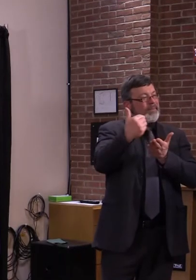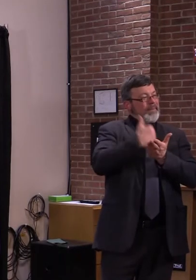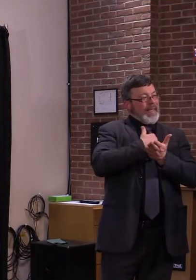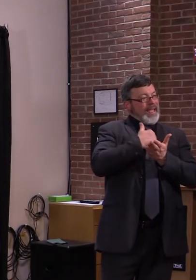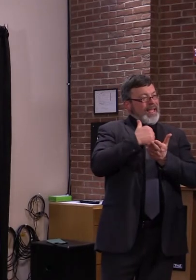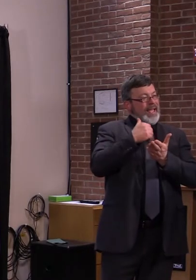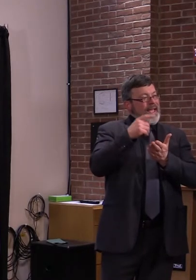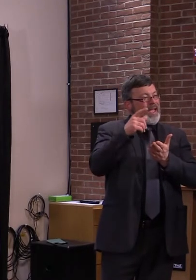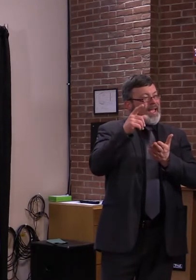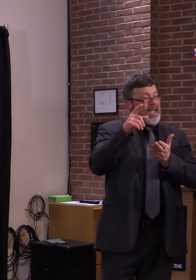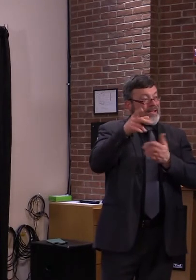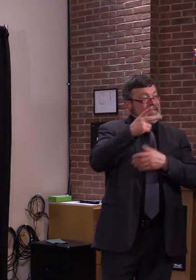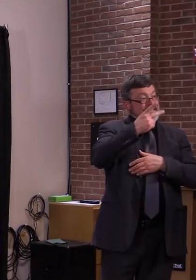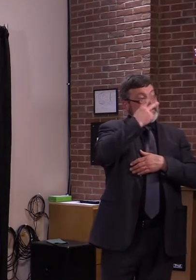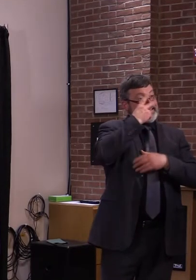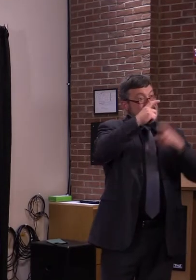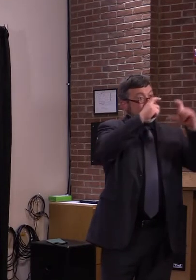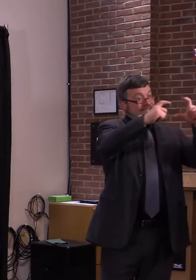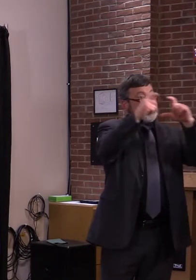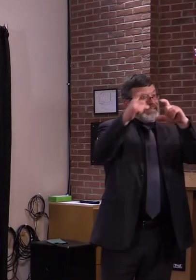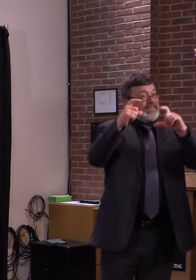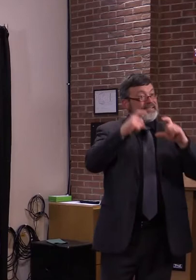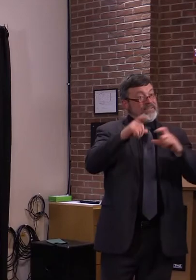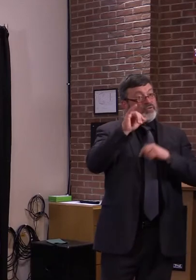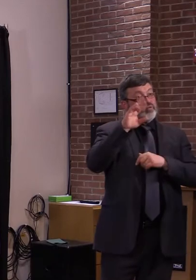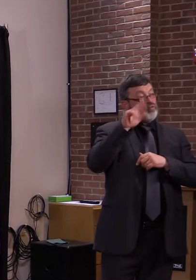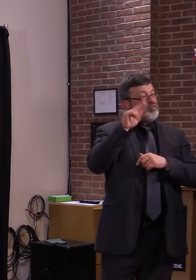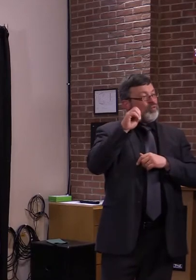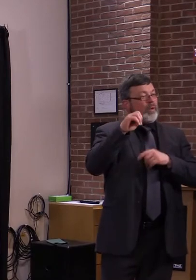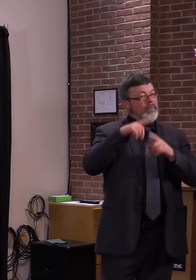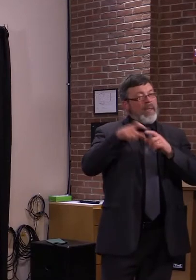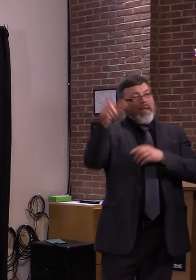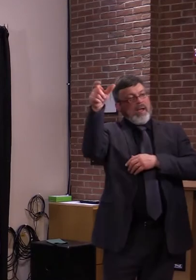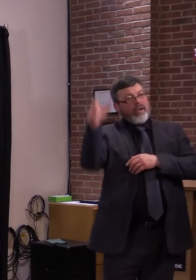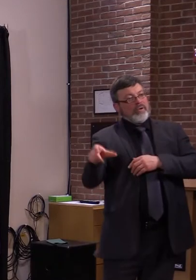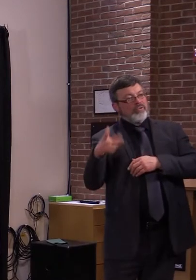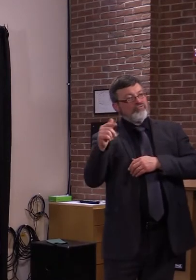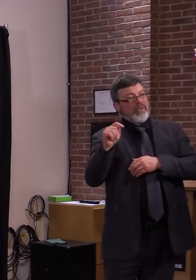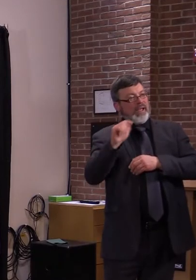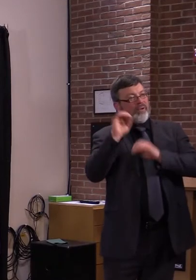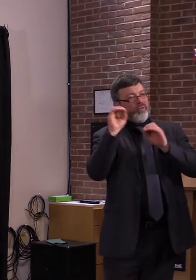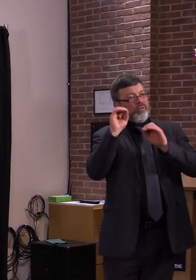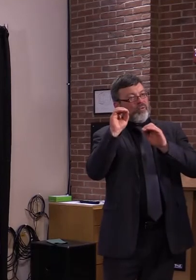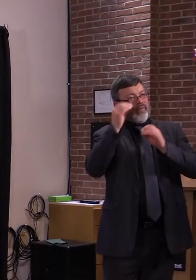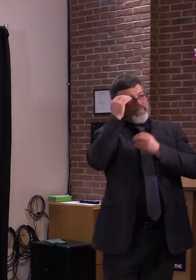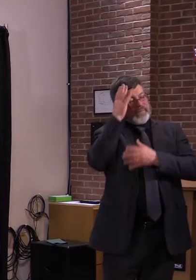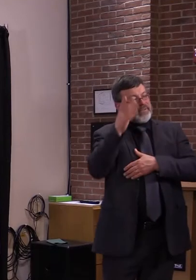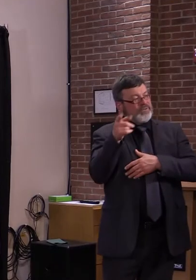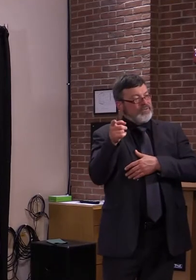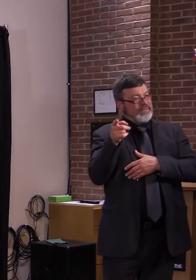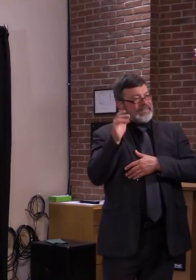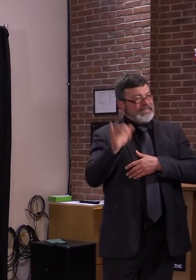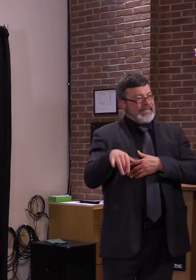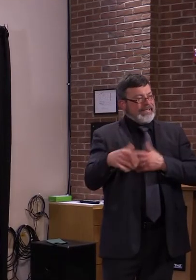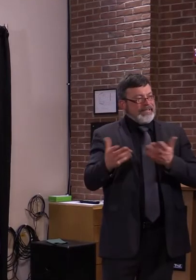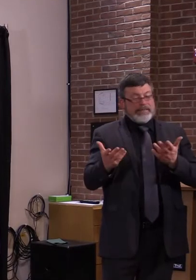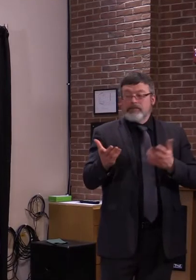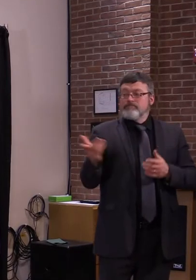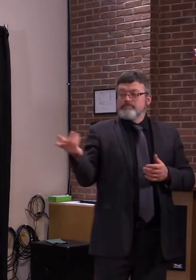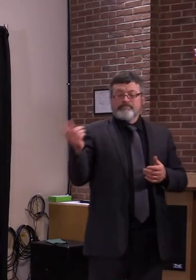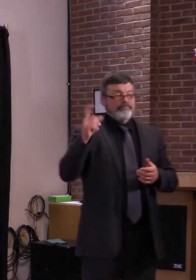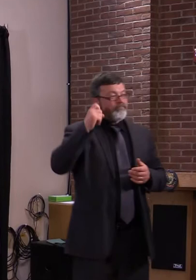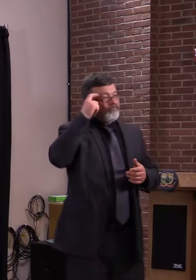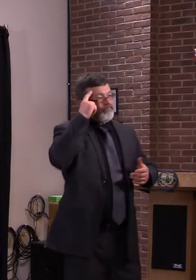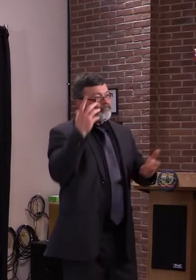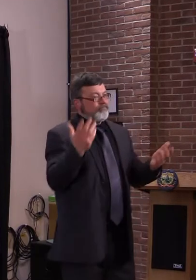otherwise, but it turns out these conversations have been happening out of the public eye? Well, I want to give them the benefit of the doubt. This is new